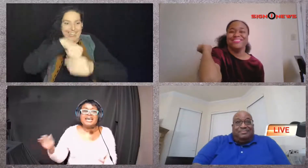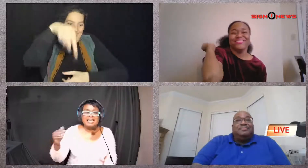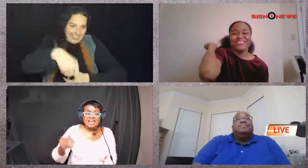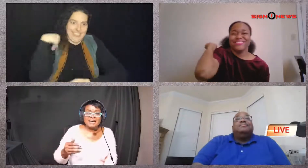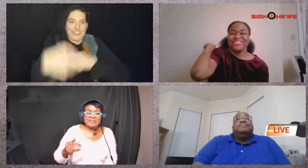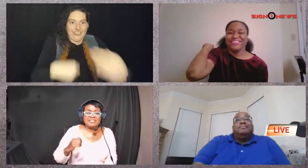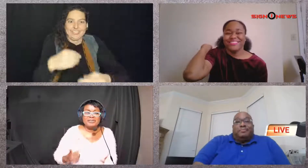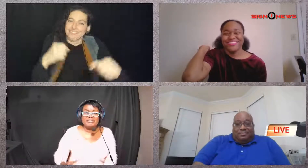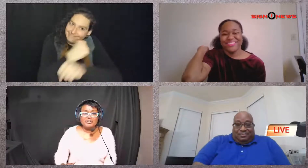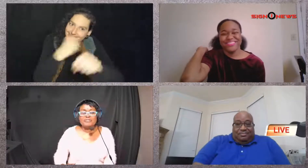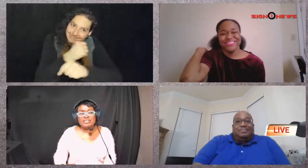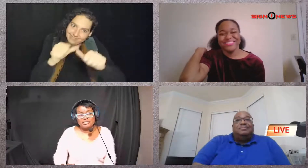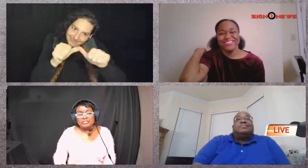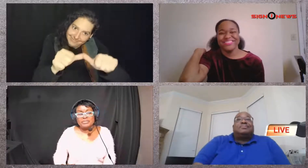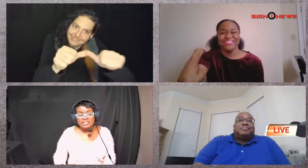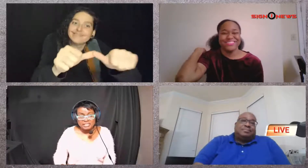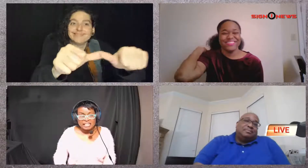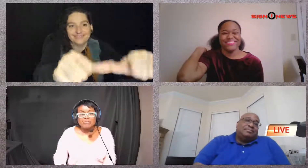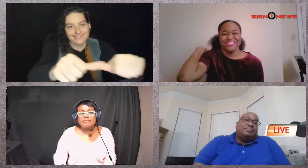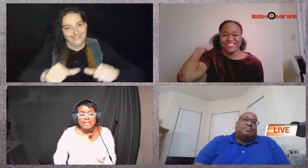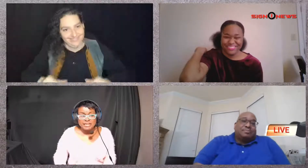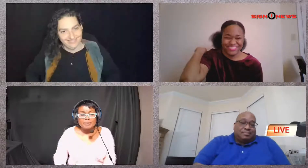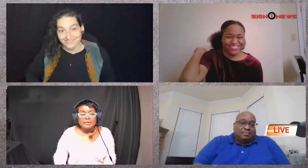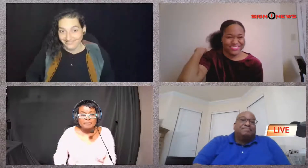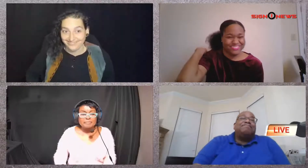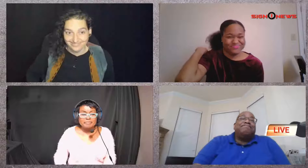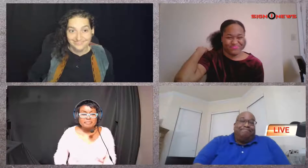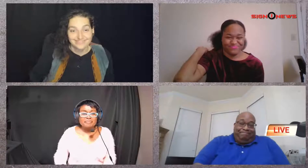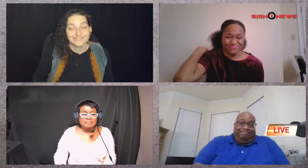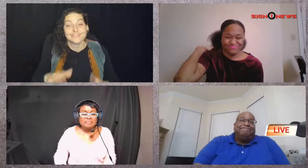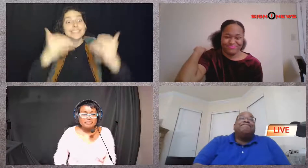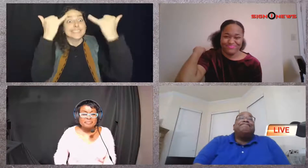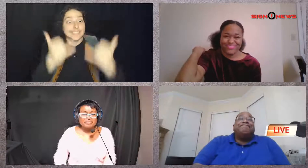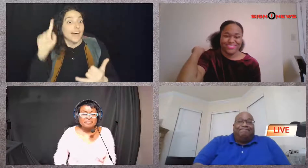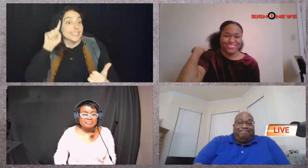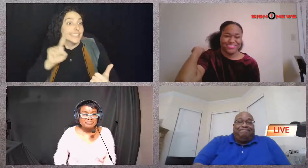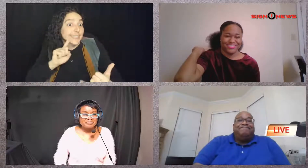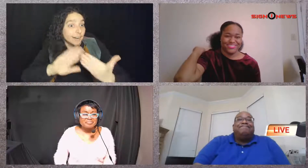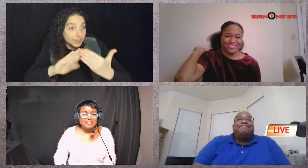generation, and now it's on you for this generation to keep the fight going.